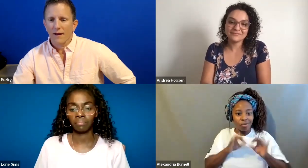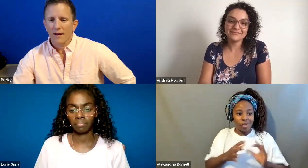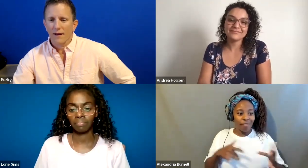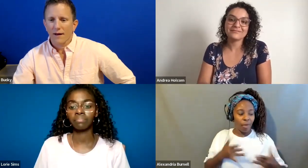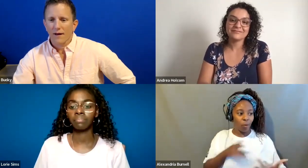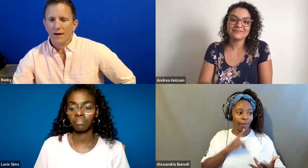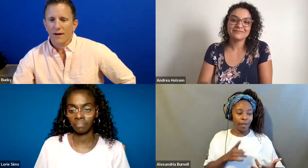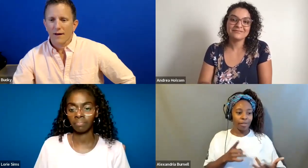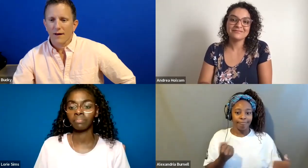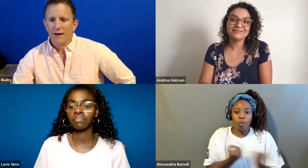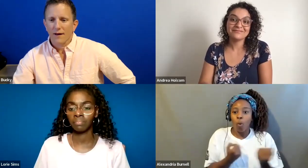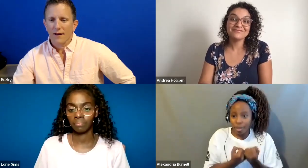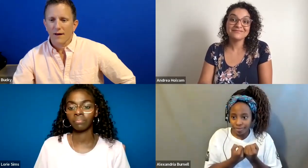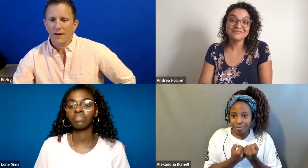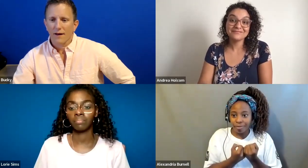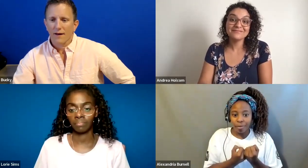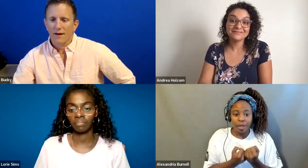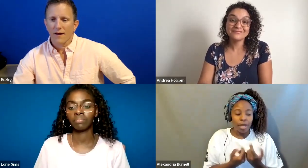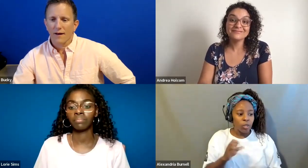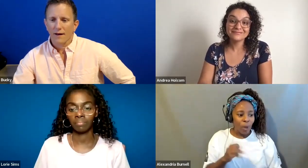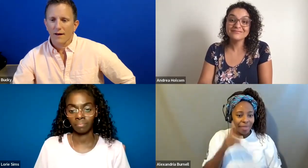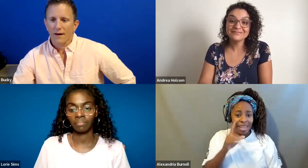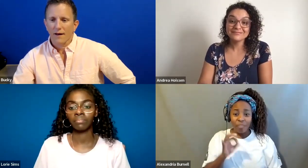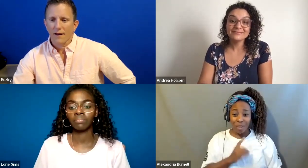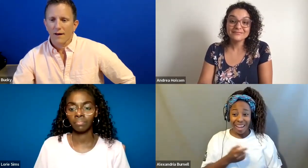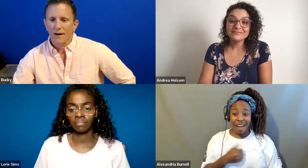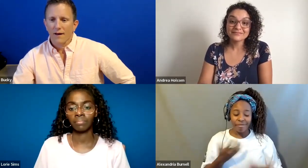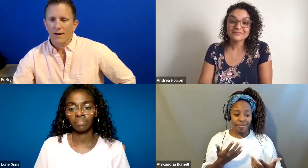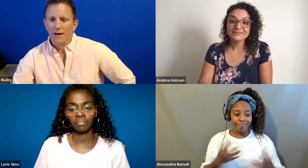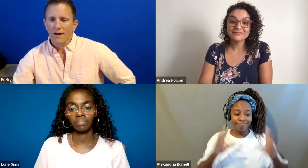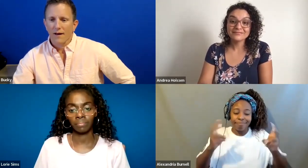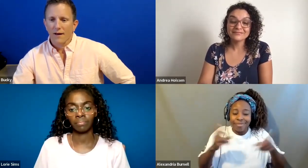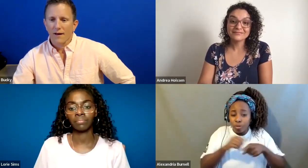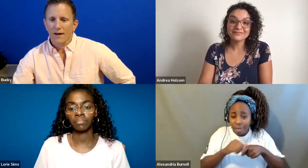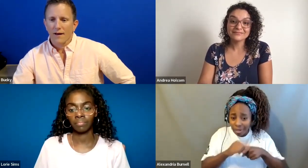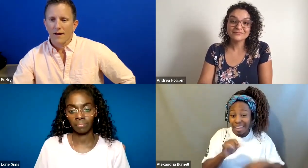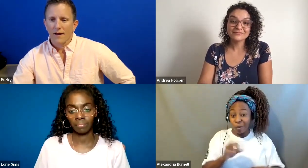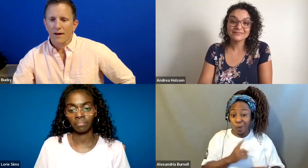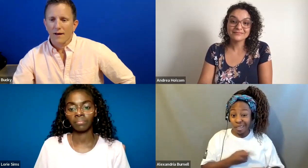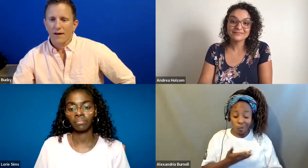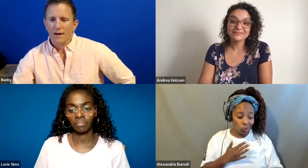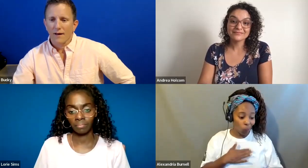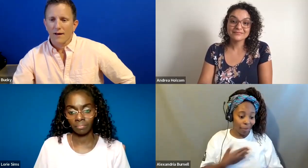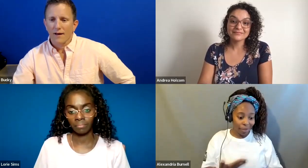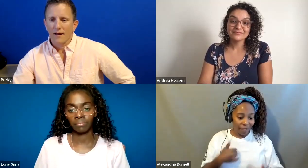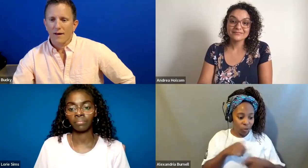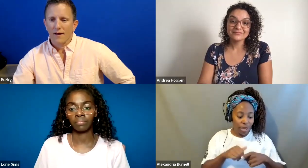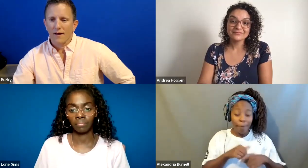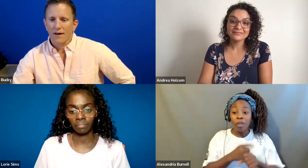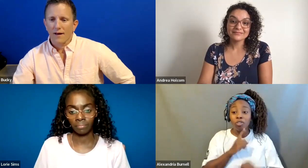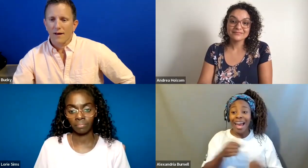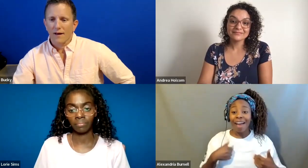white, it's really hard for us as interpreters to feel supported in that space. So if you have the